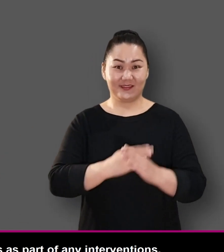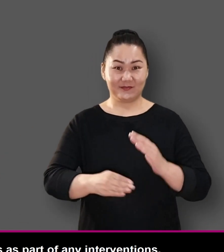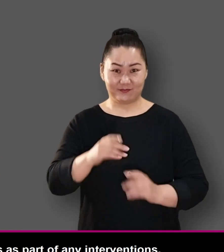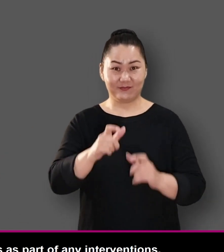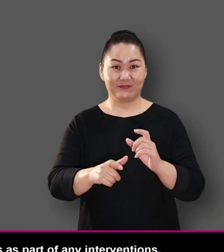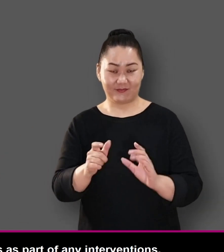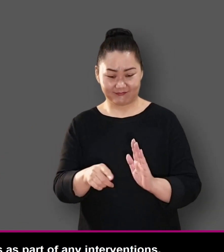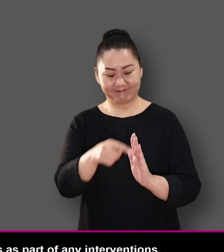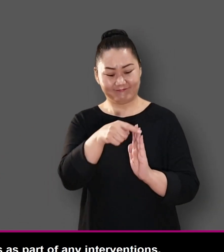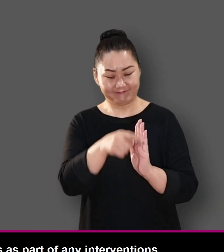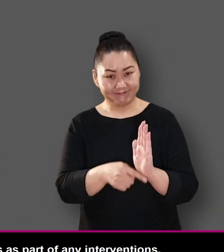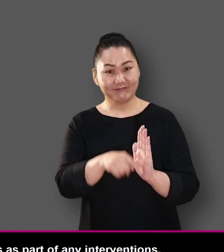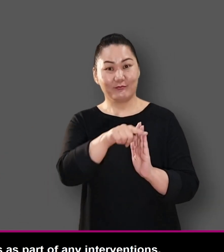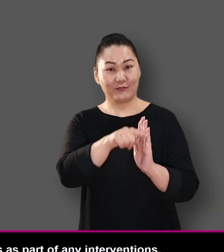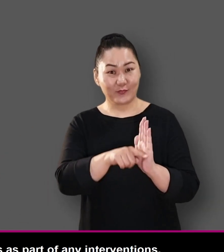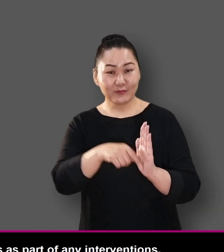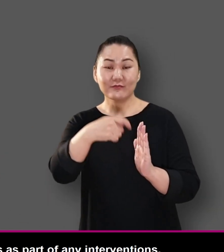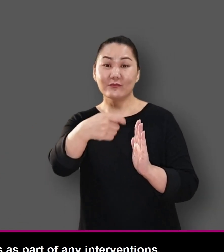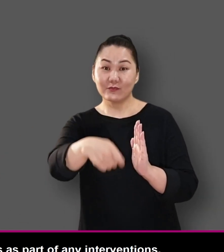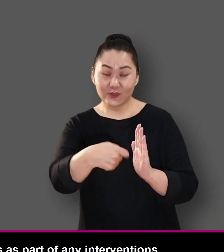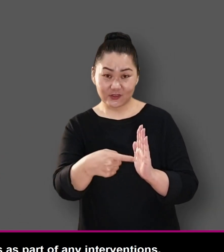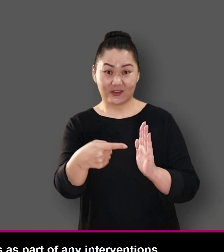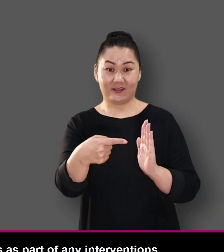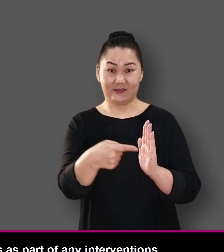persons with disabilities as part of any interventions